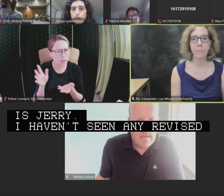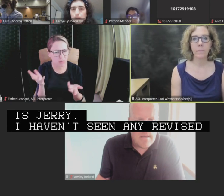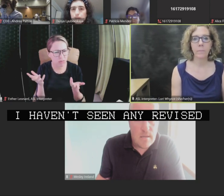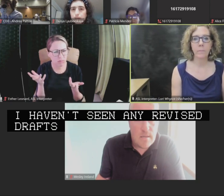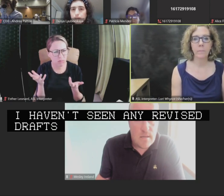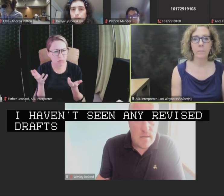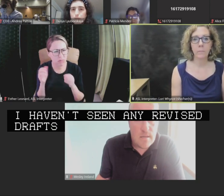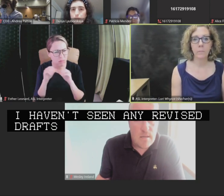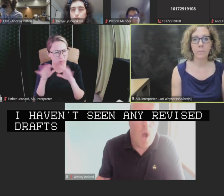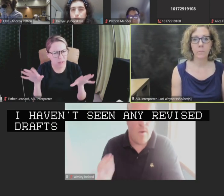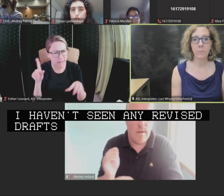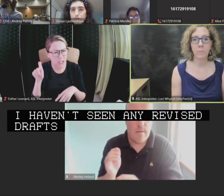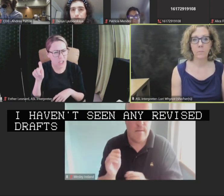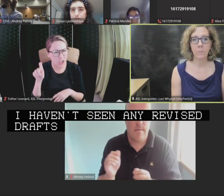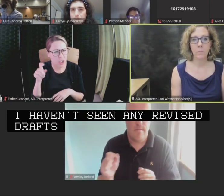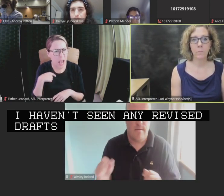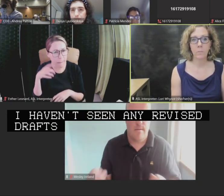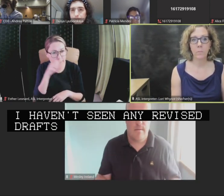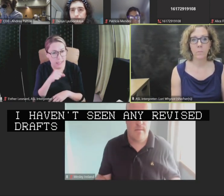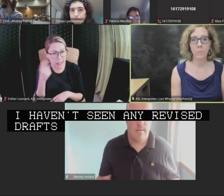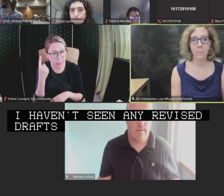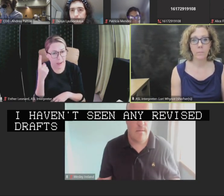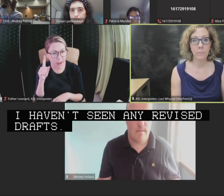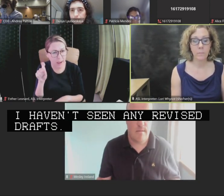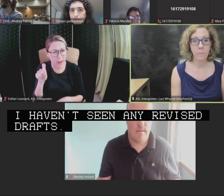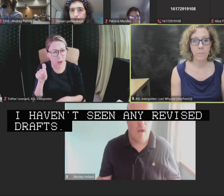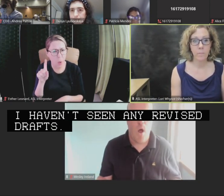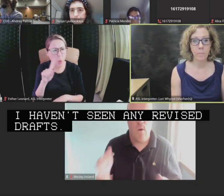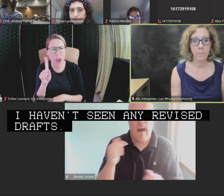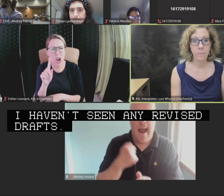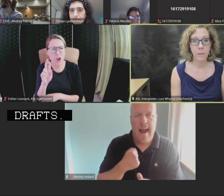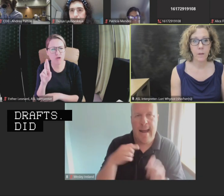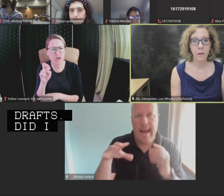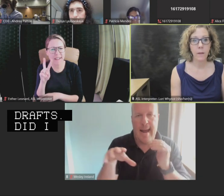Has that gone out and did I just miss it or?